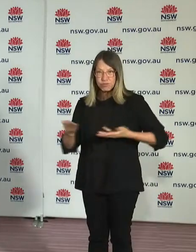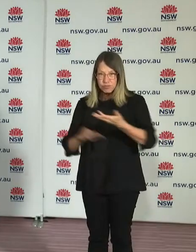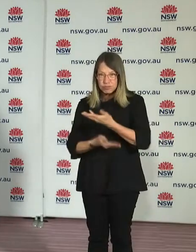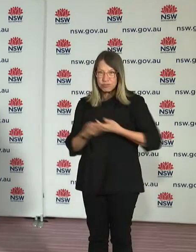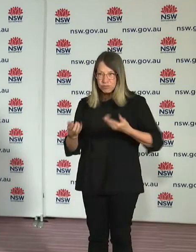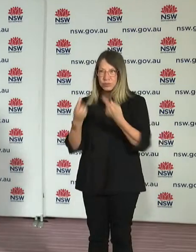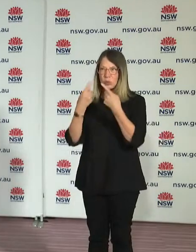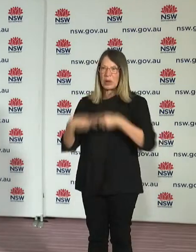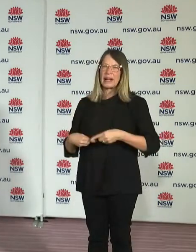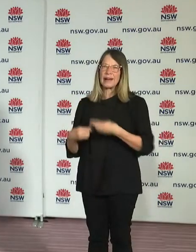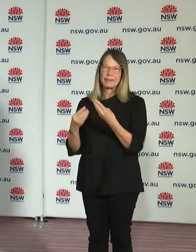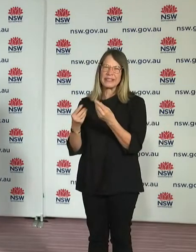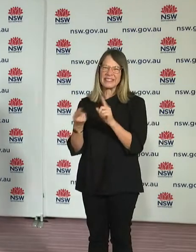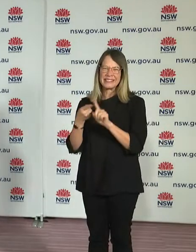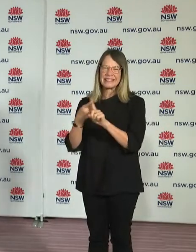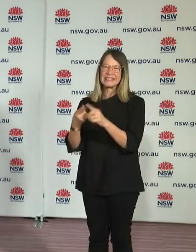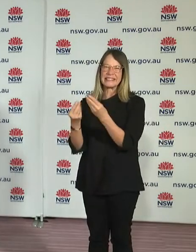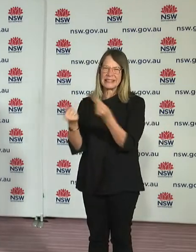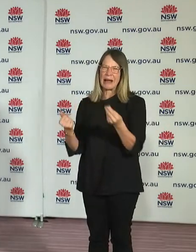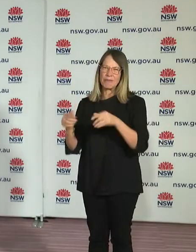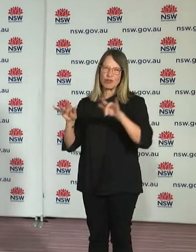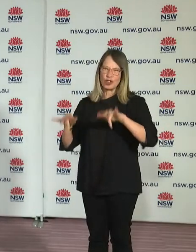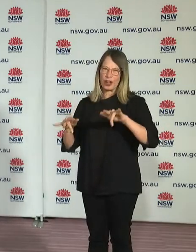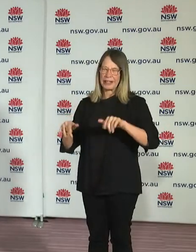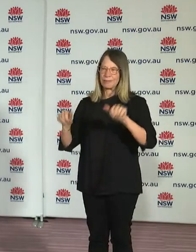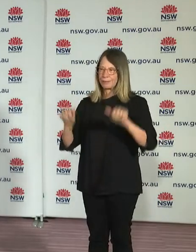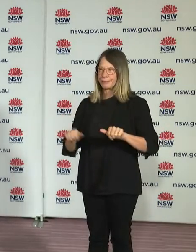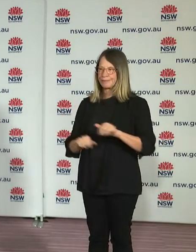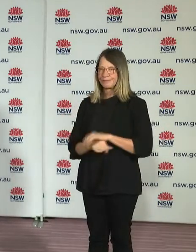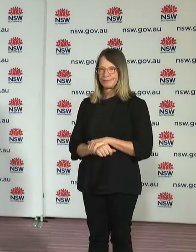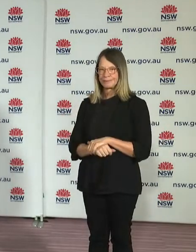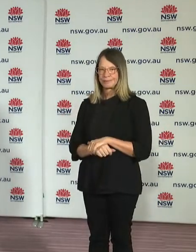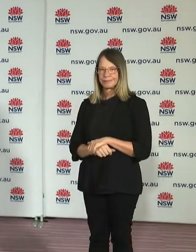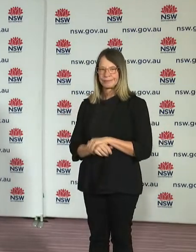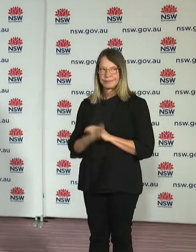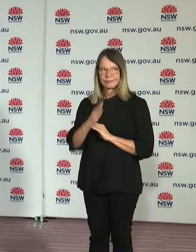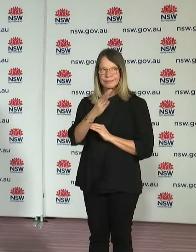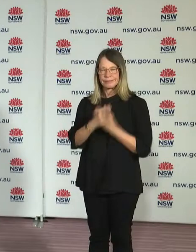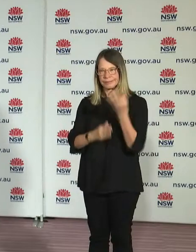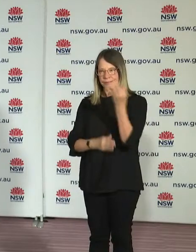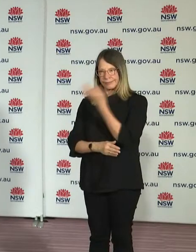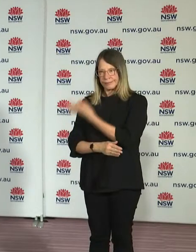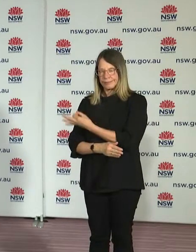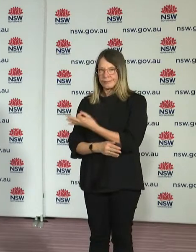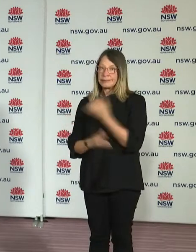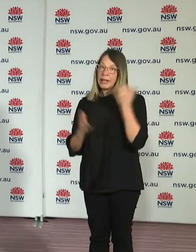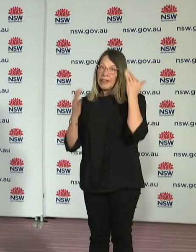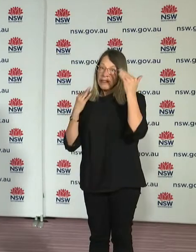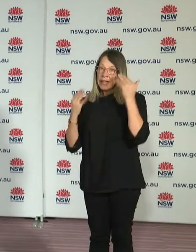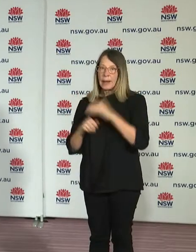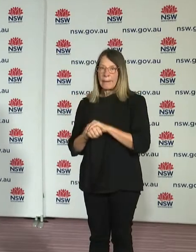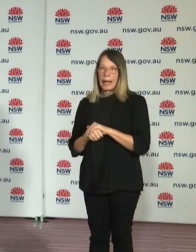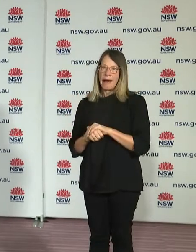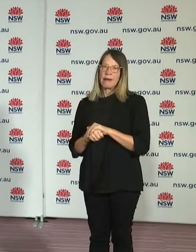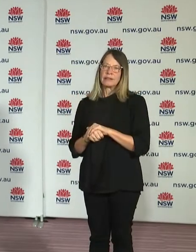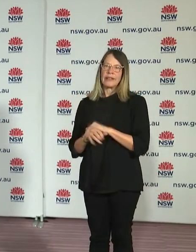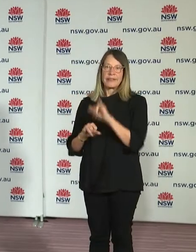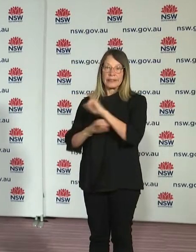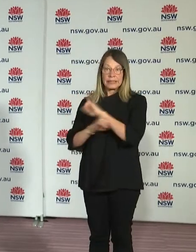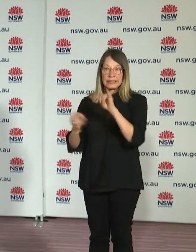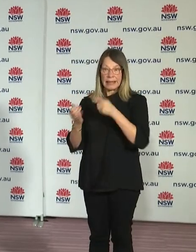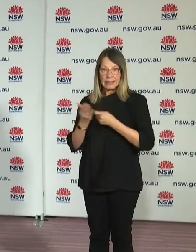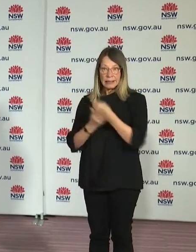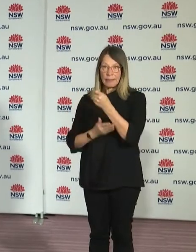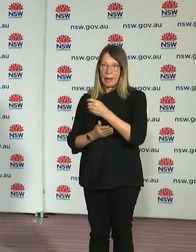Obviously the federal government today has said that 70%, 80% they're going to slowly start taking it away. You comfortable with that, given that we're not going to be at full capacity